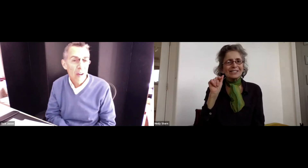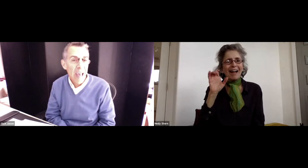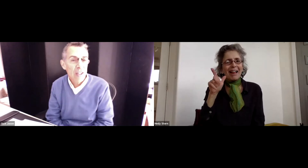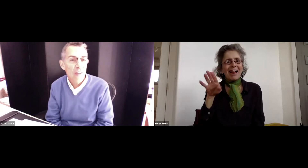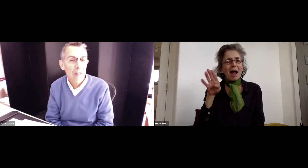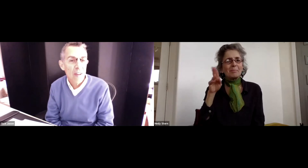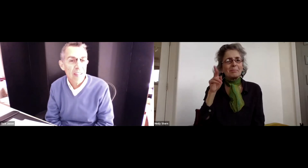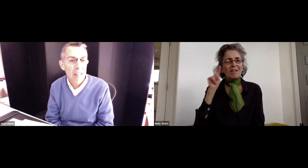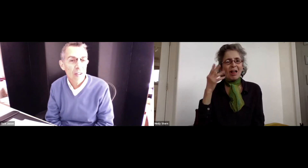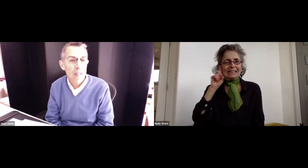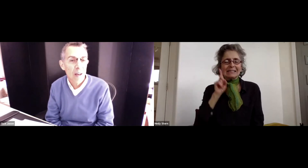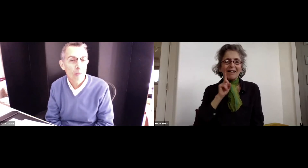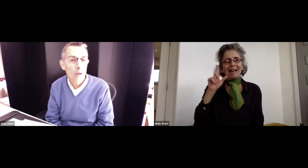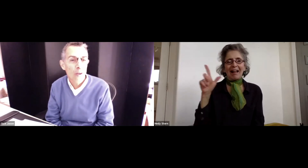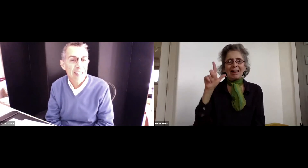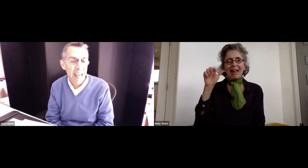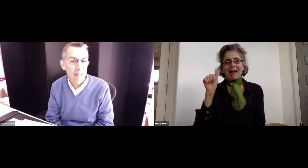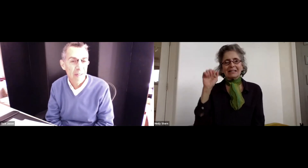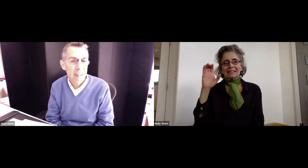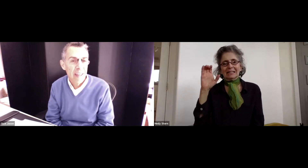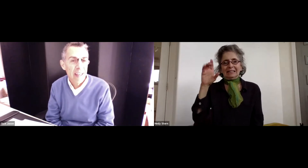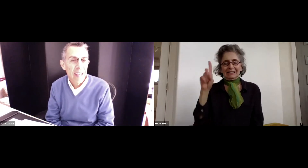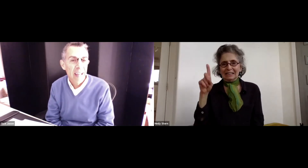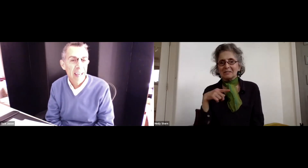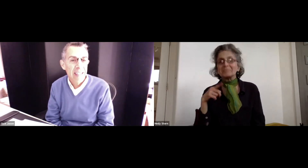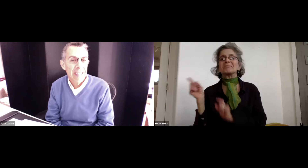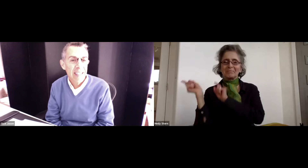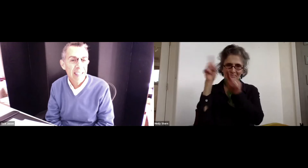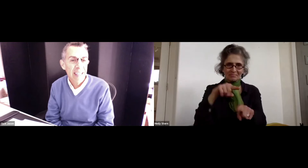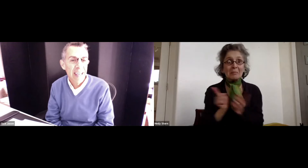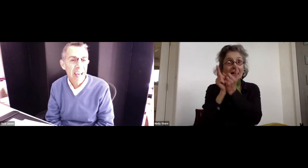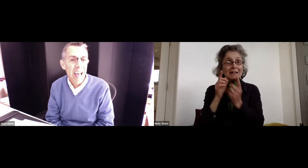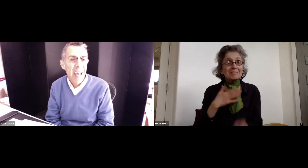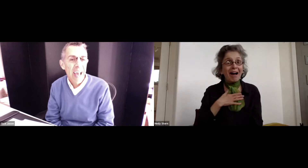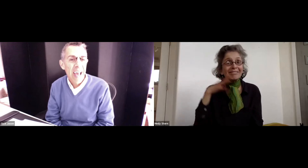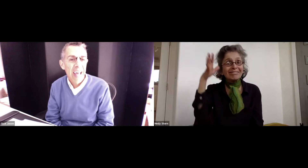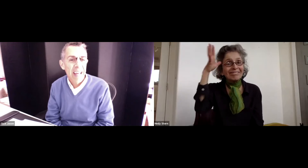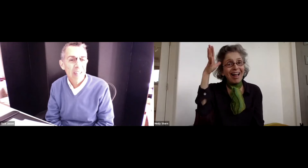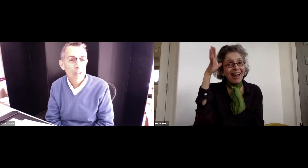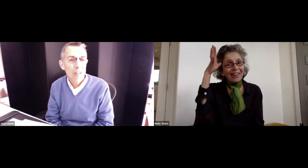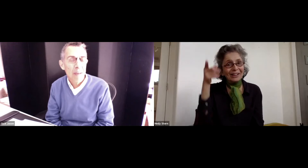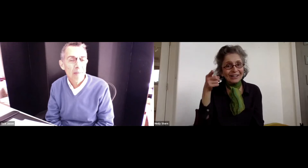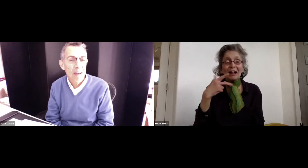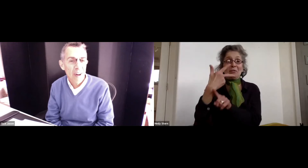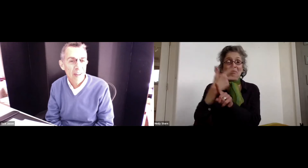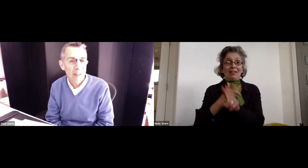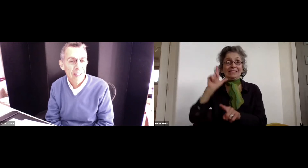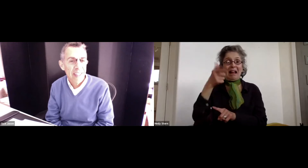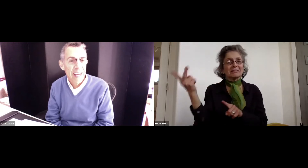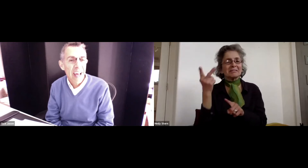she found the Los Angeles Club for the Deaf, LACD. And that's where she met my father. And 3